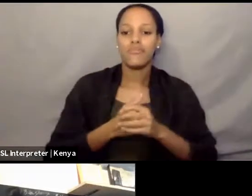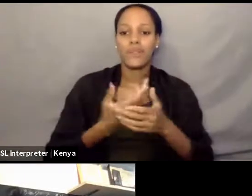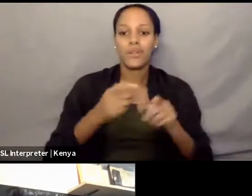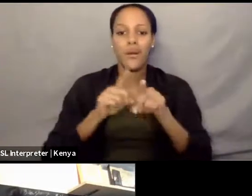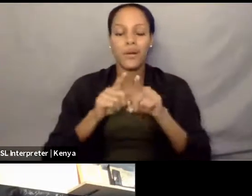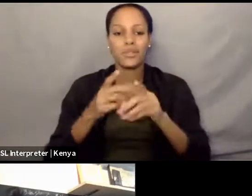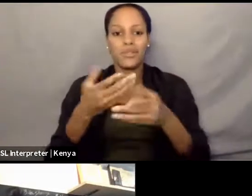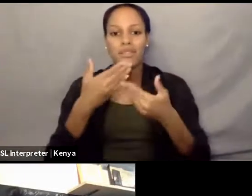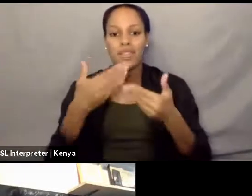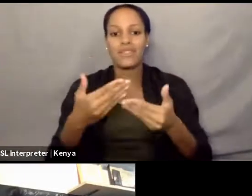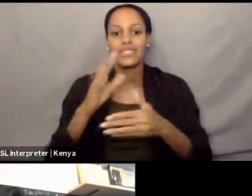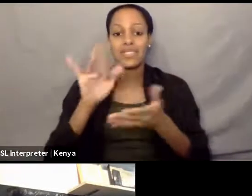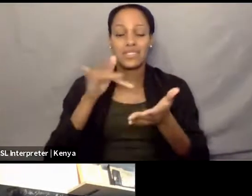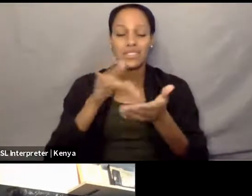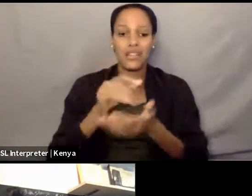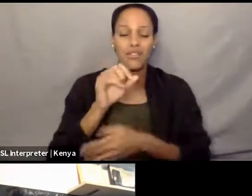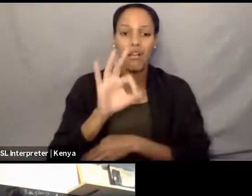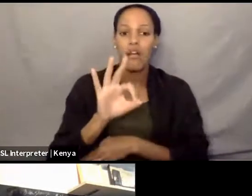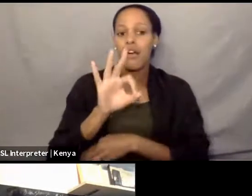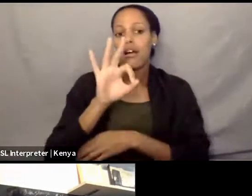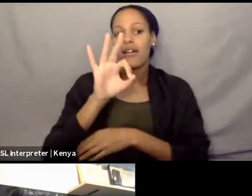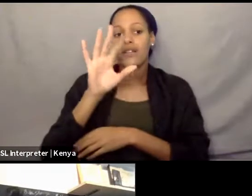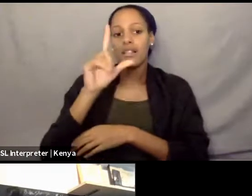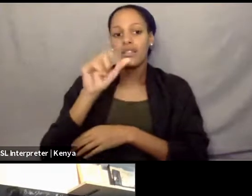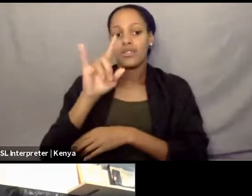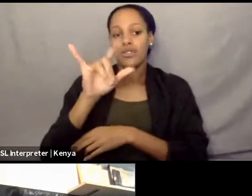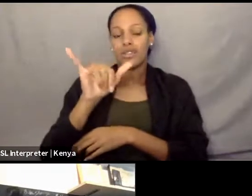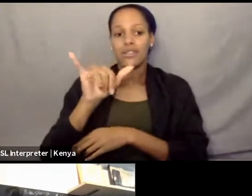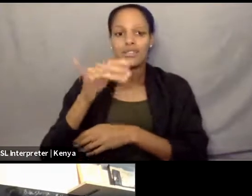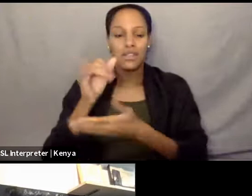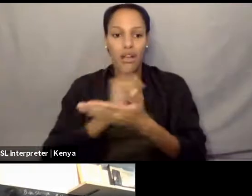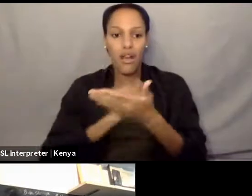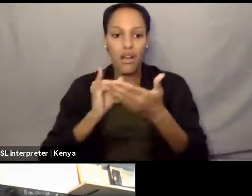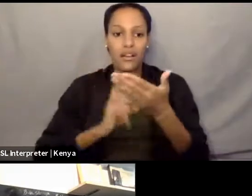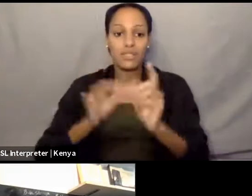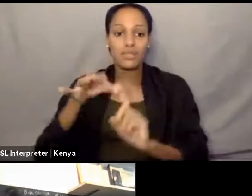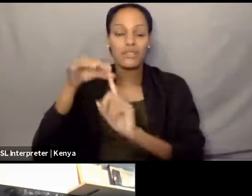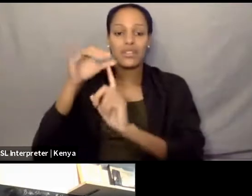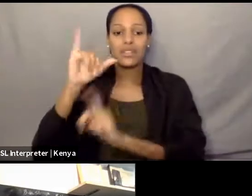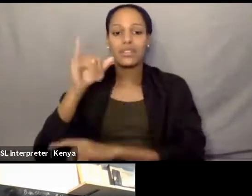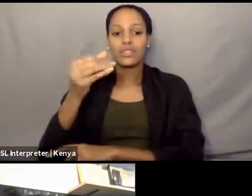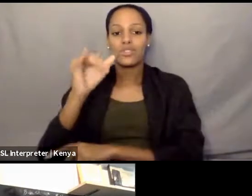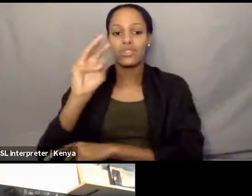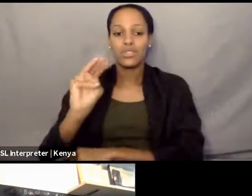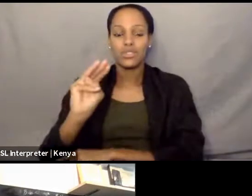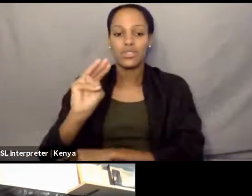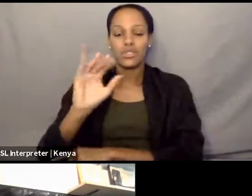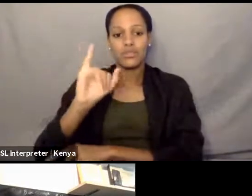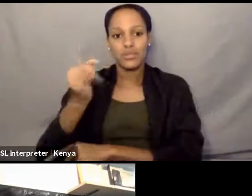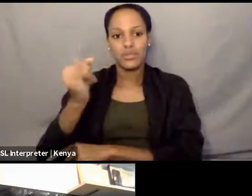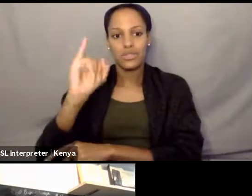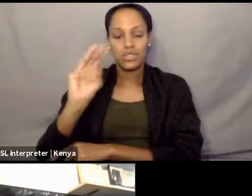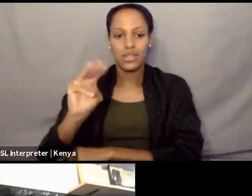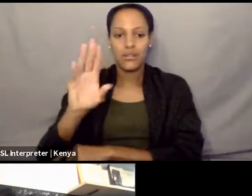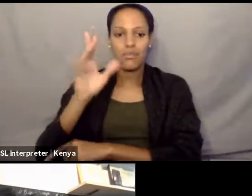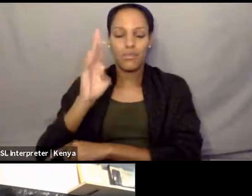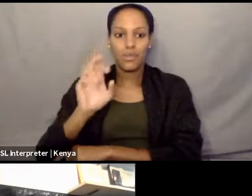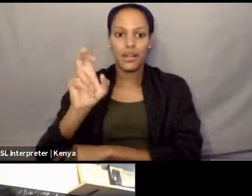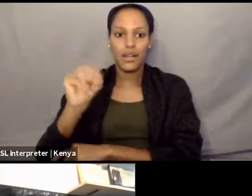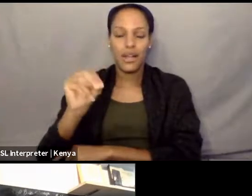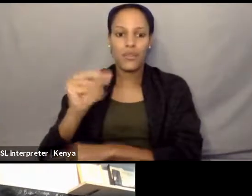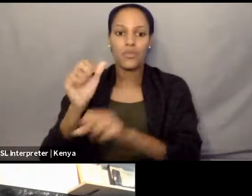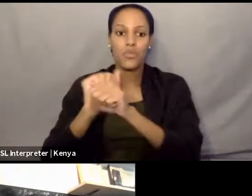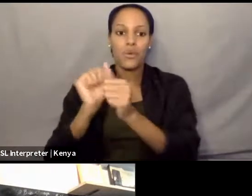for Literary Arts and in particular Jen Brown here at Frostburg State University, who worked with Maryland Humanities and all of our